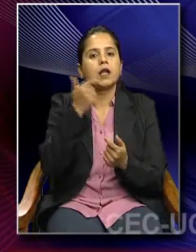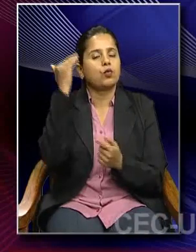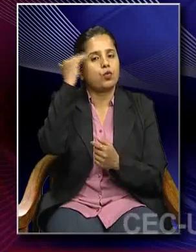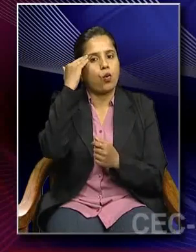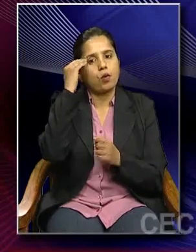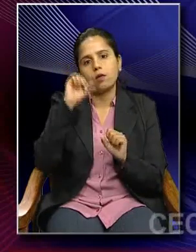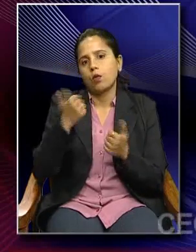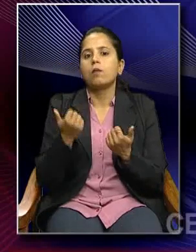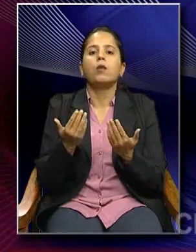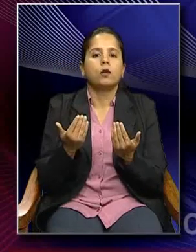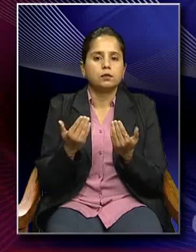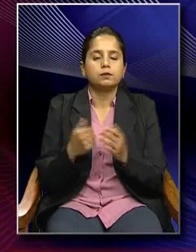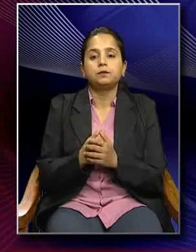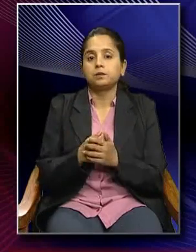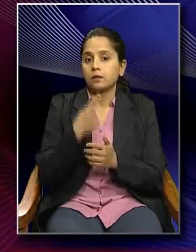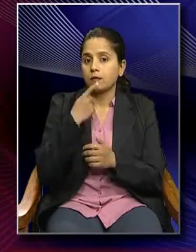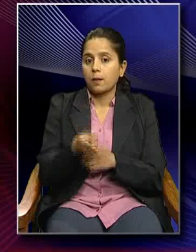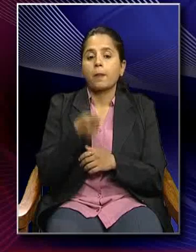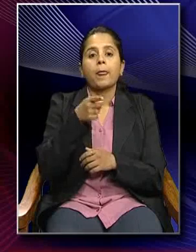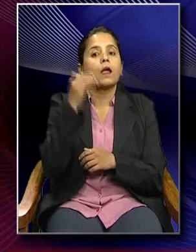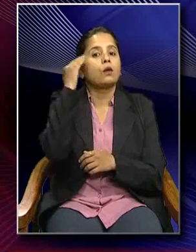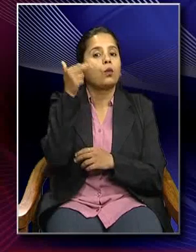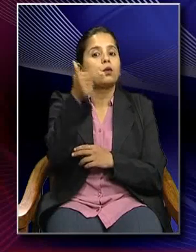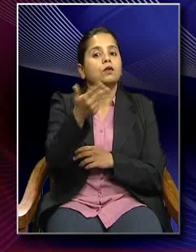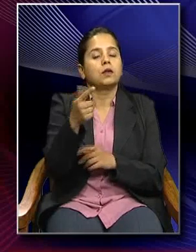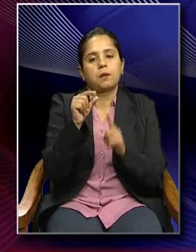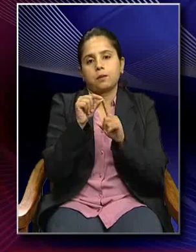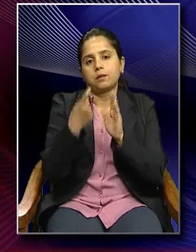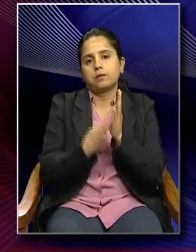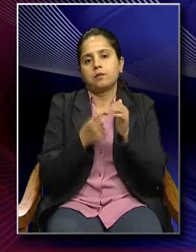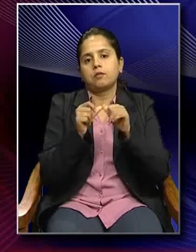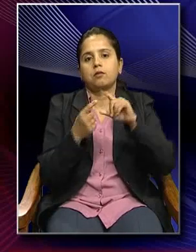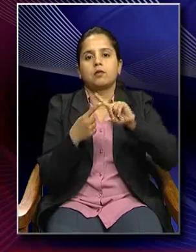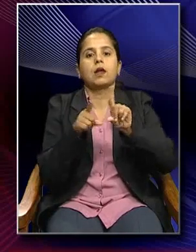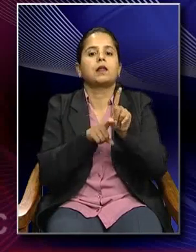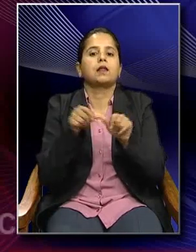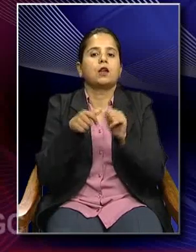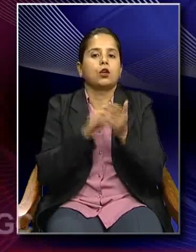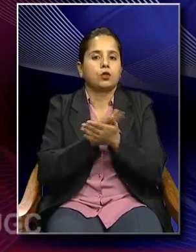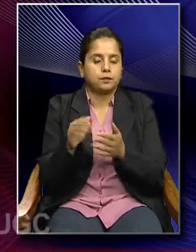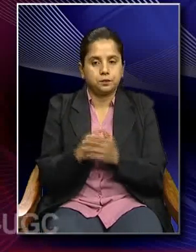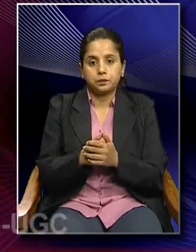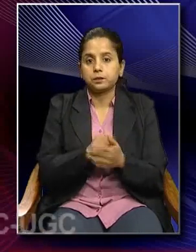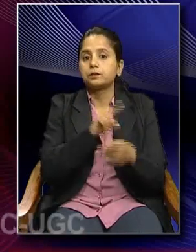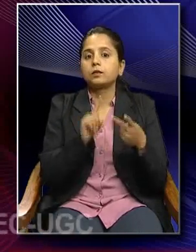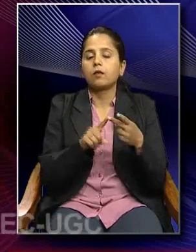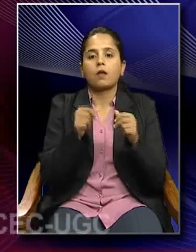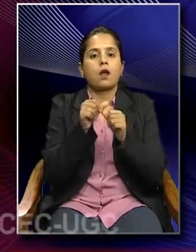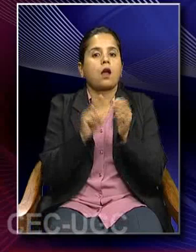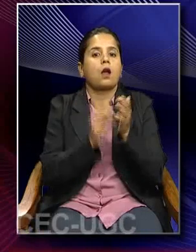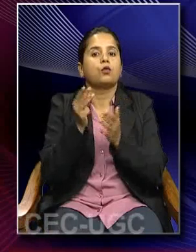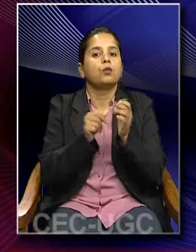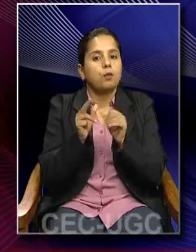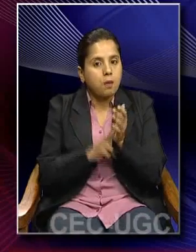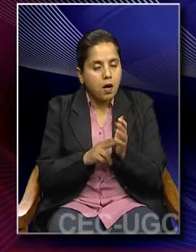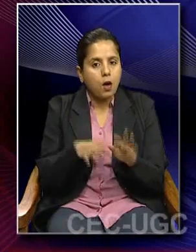knowledge. So, that is known as pratyaksh. The second is anuman or